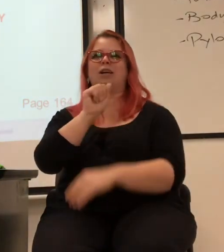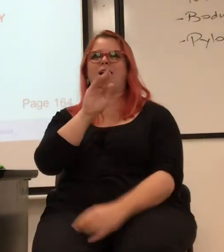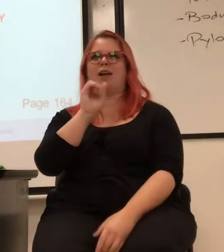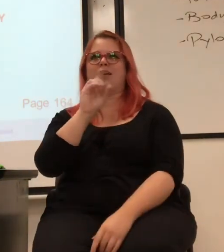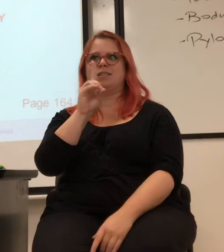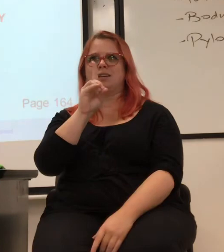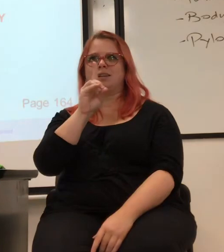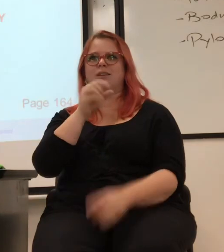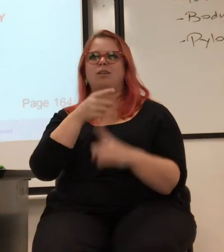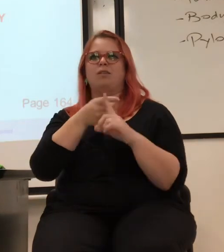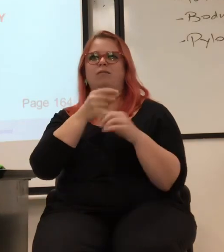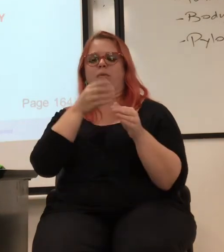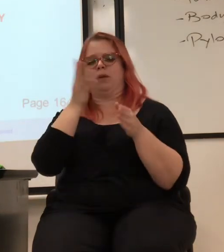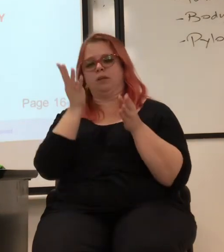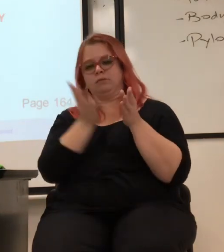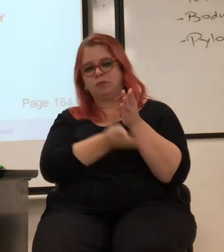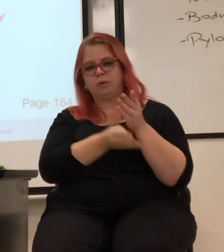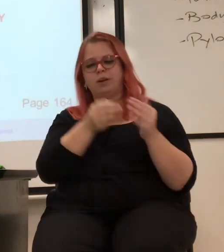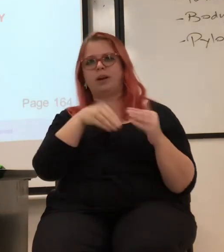duodenum.